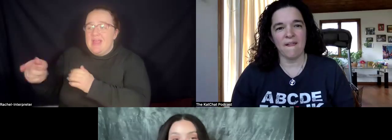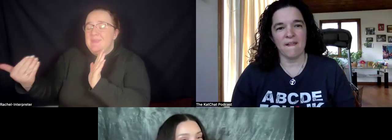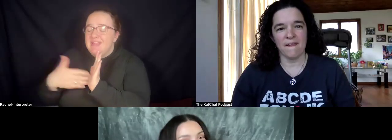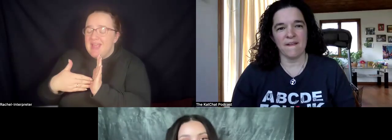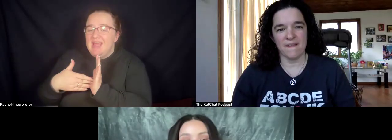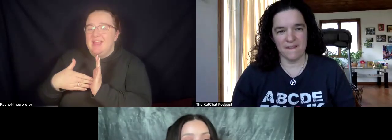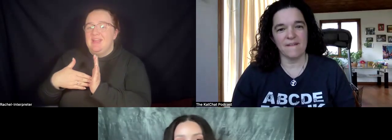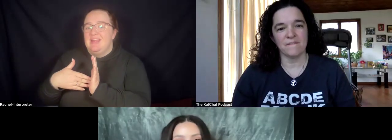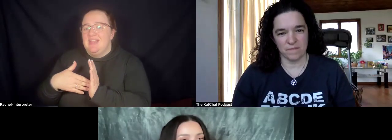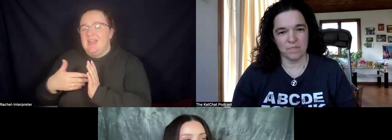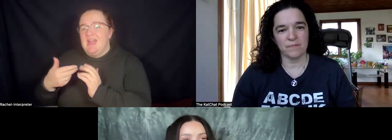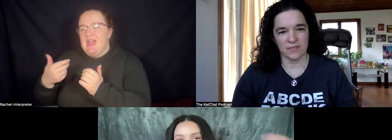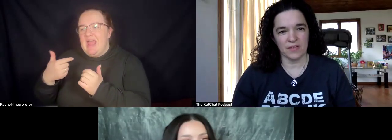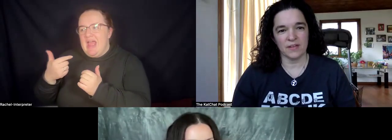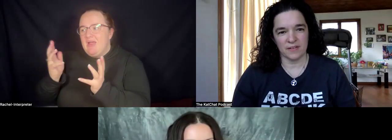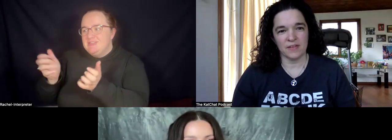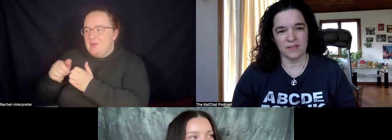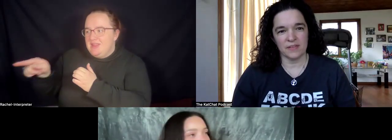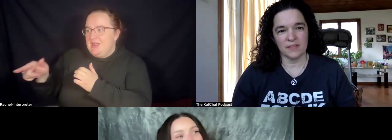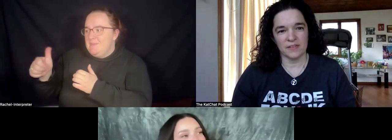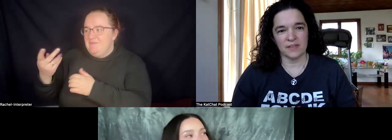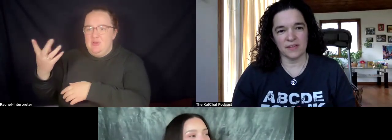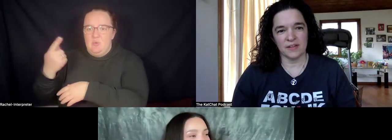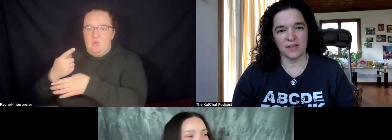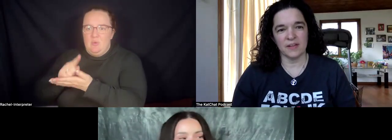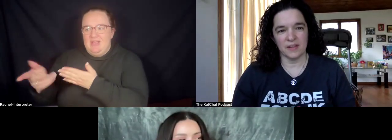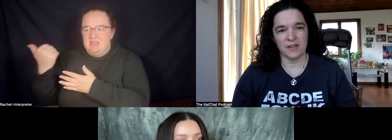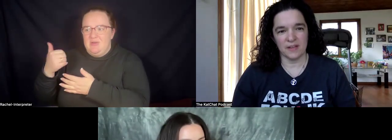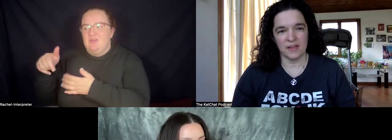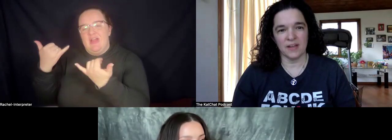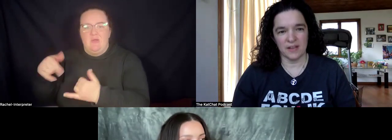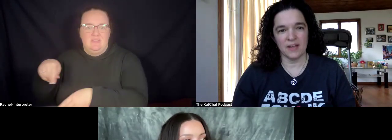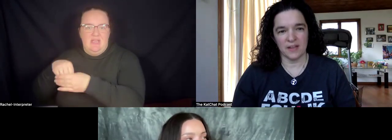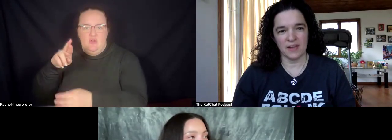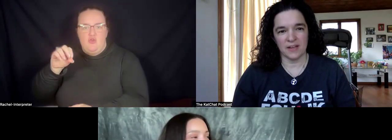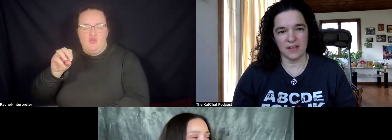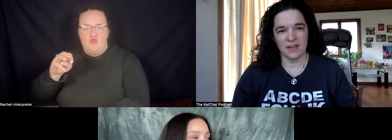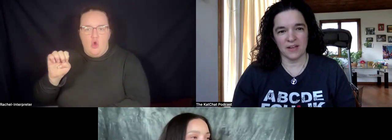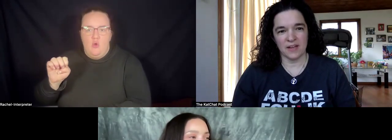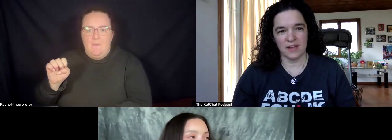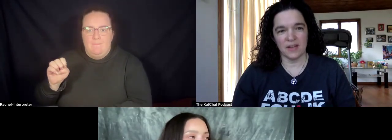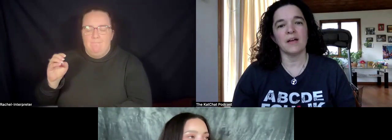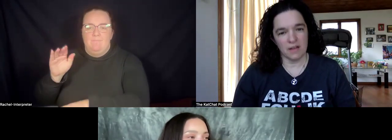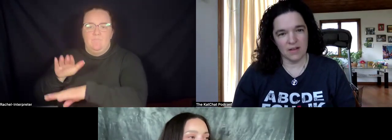I was chatting to him a couple weeks ago. He's in Rome right now. He was working on a play